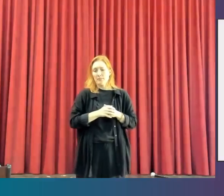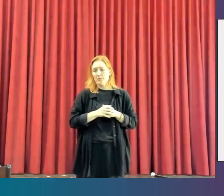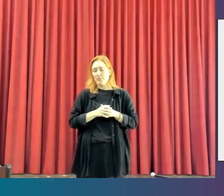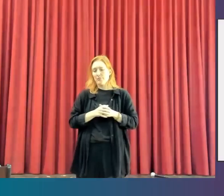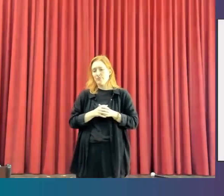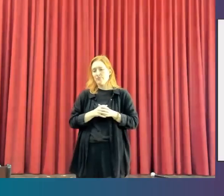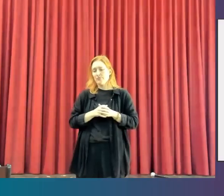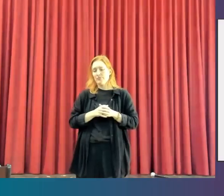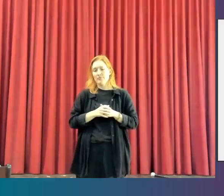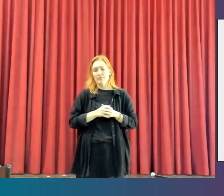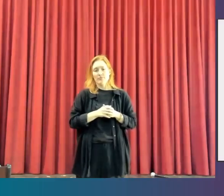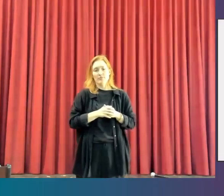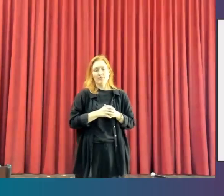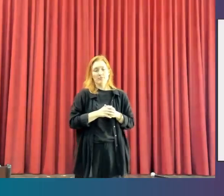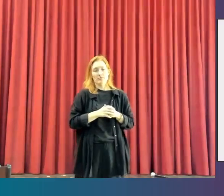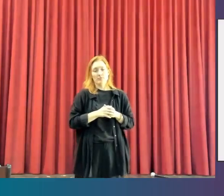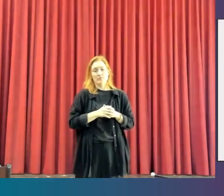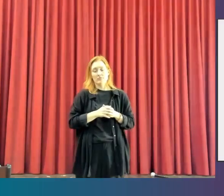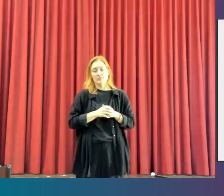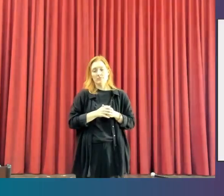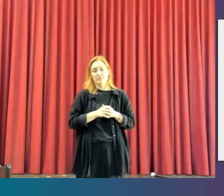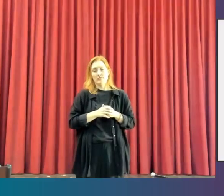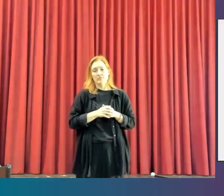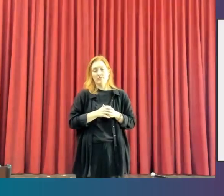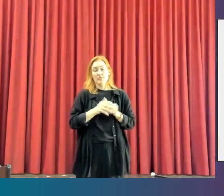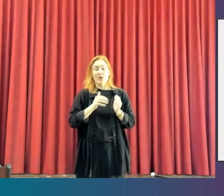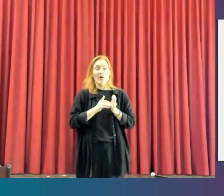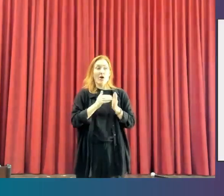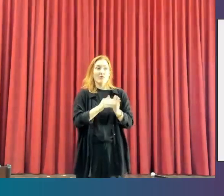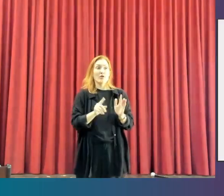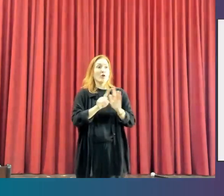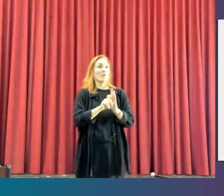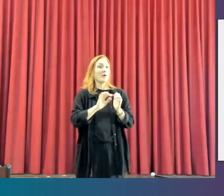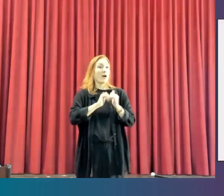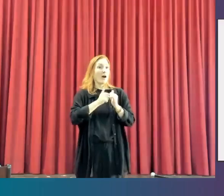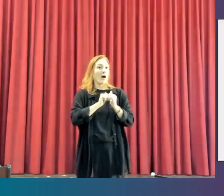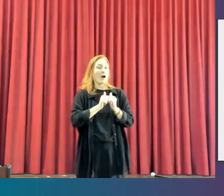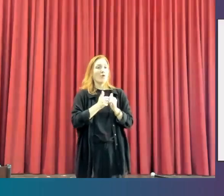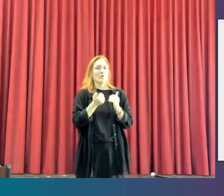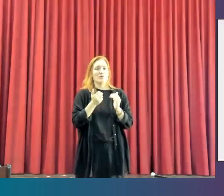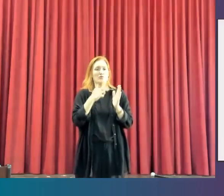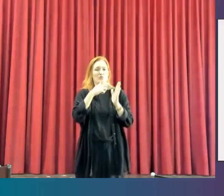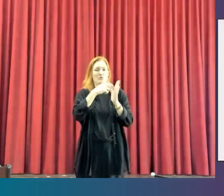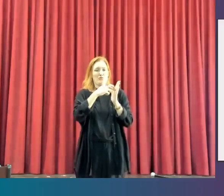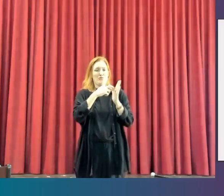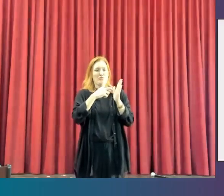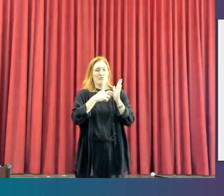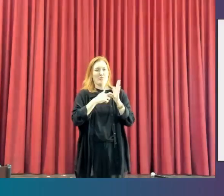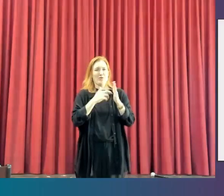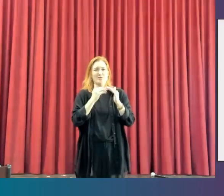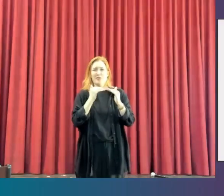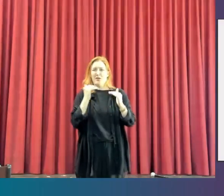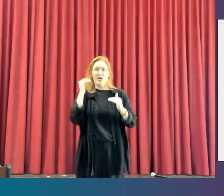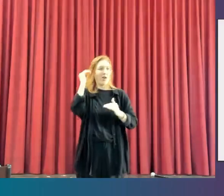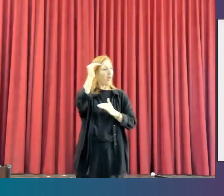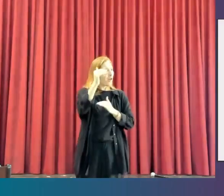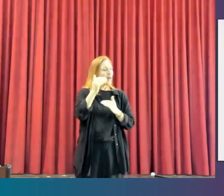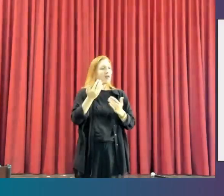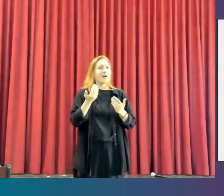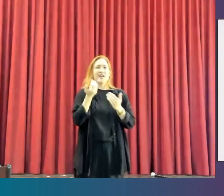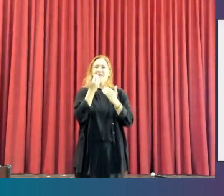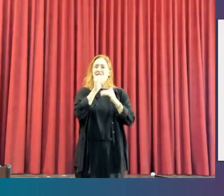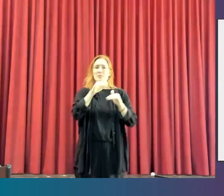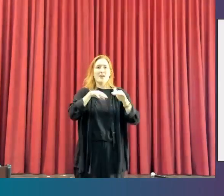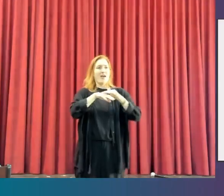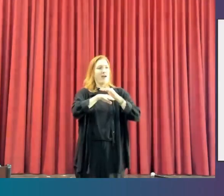It often shows up as overly restrictive rules at the property that limit access to services